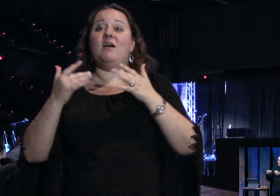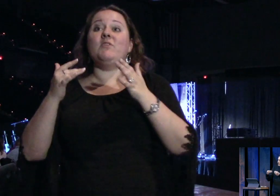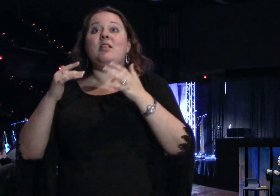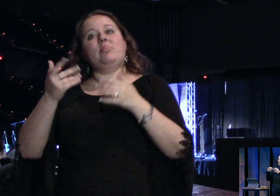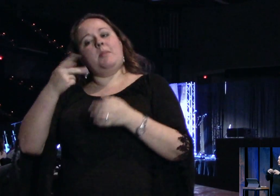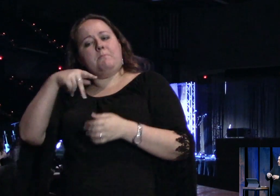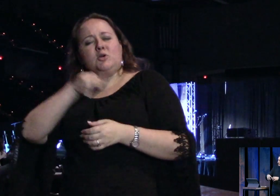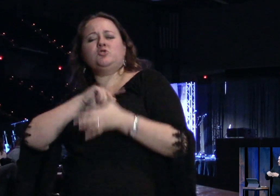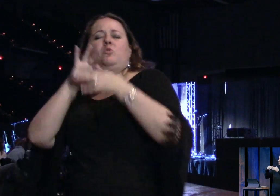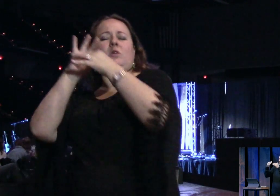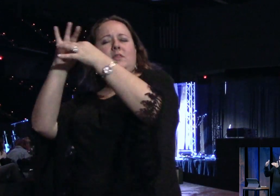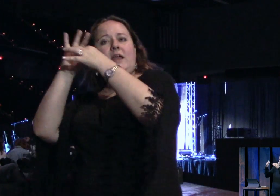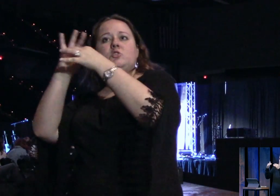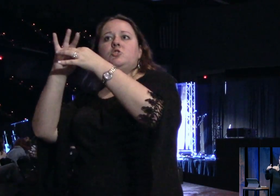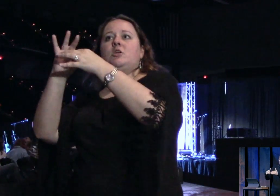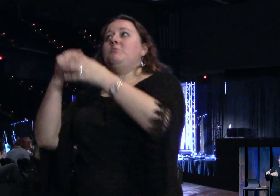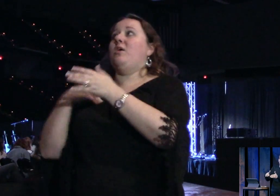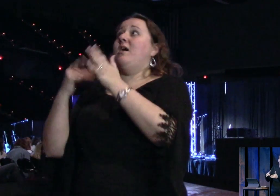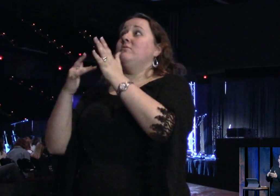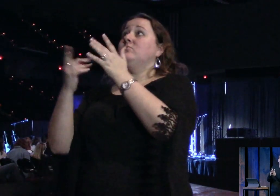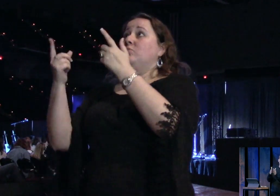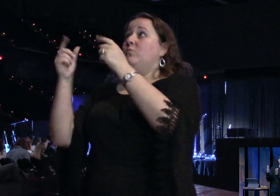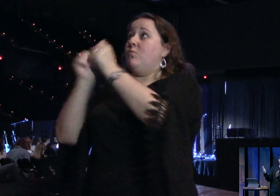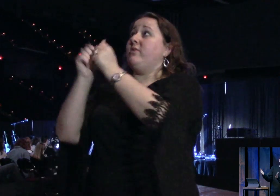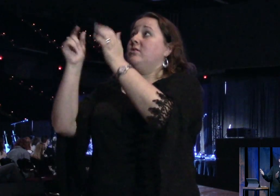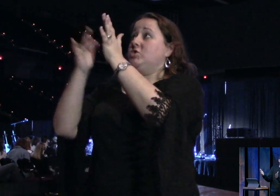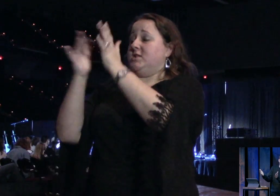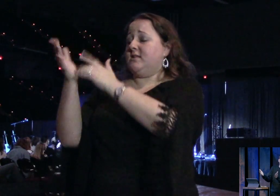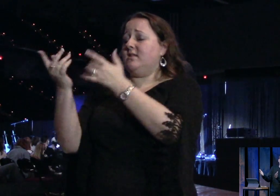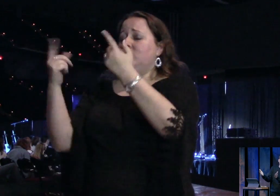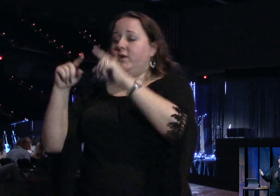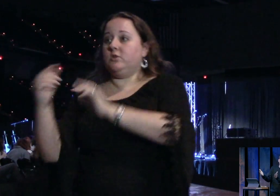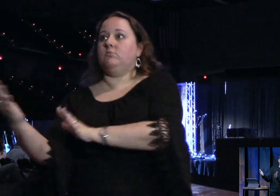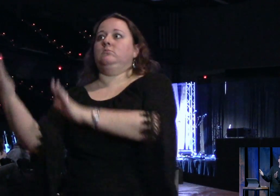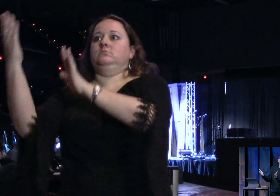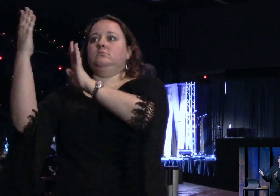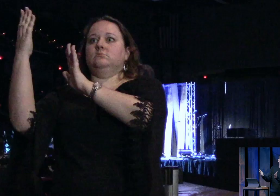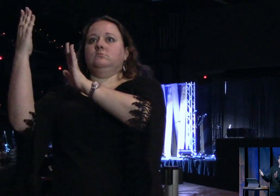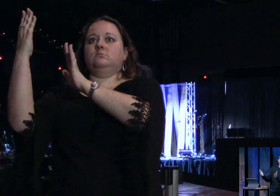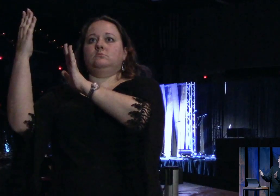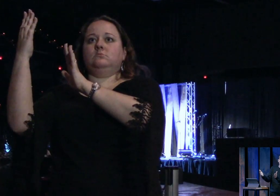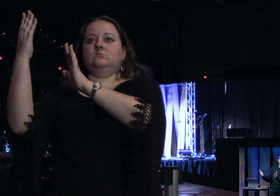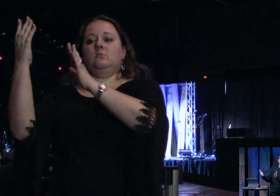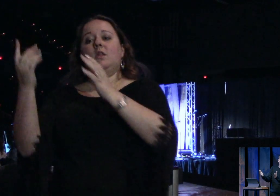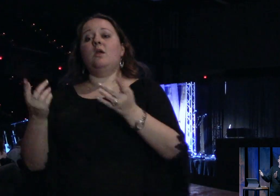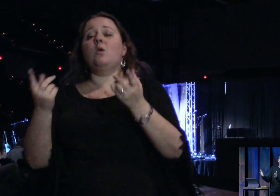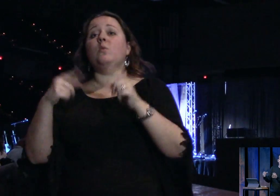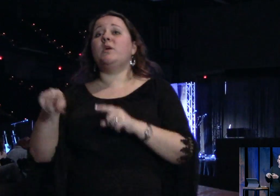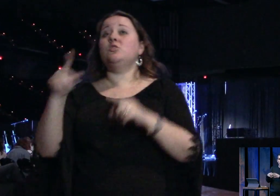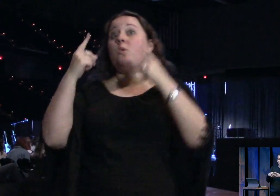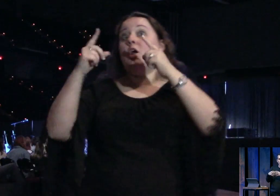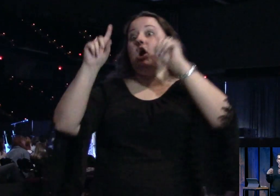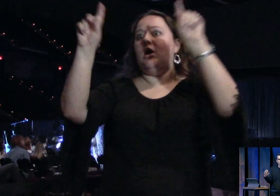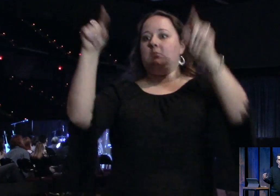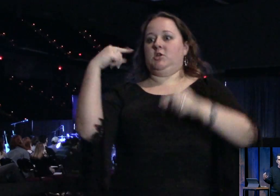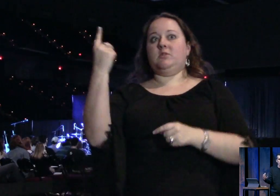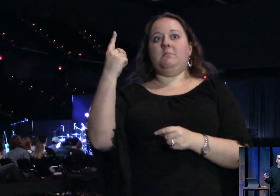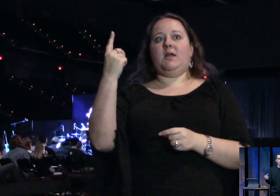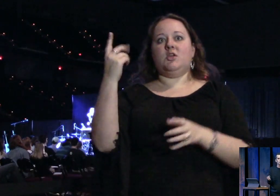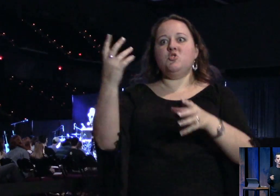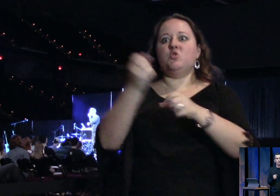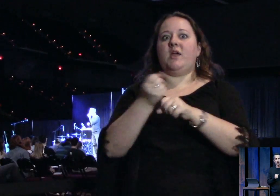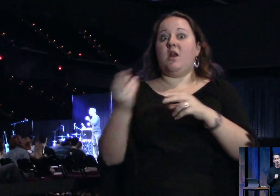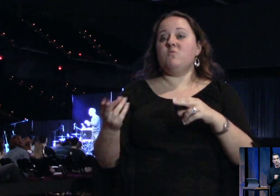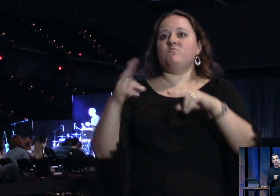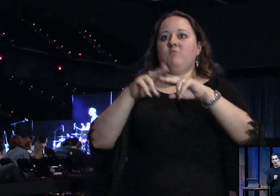the intimacy you will experience with Jesus Christ one day when you see him face to face. And when you accomplish